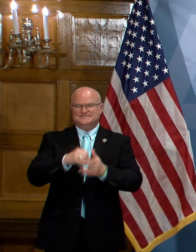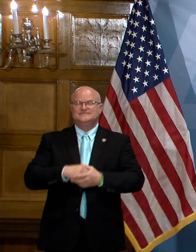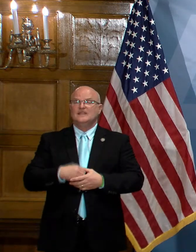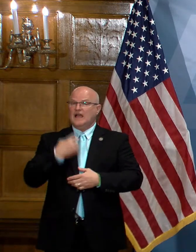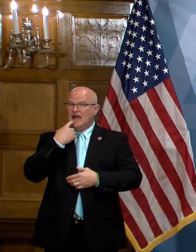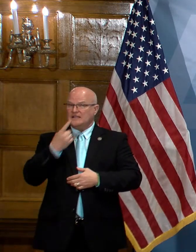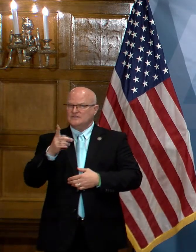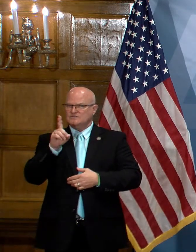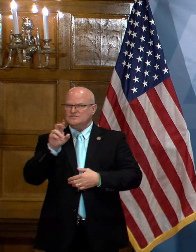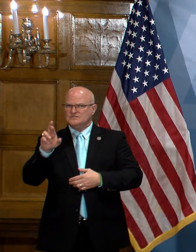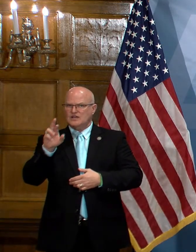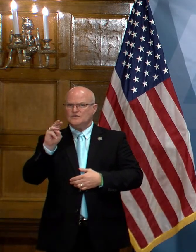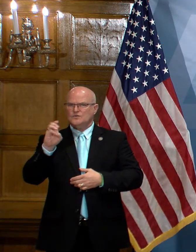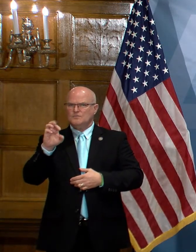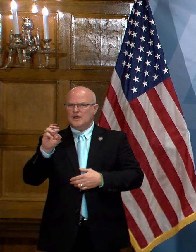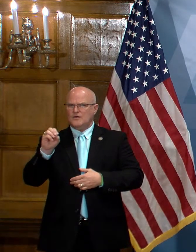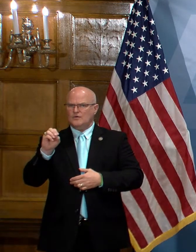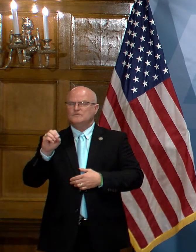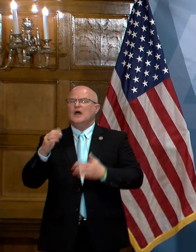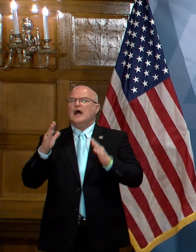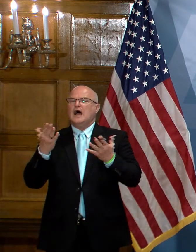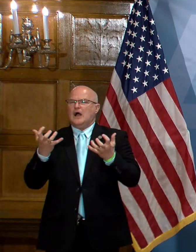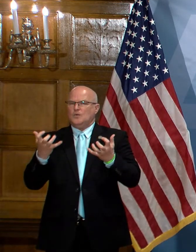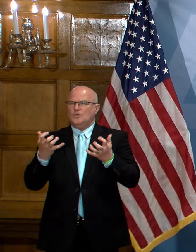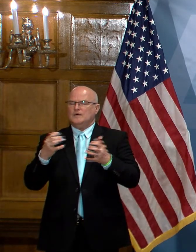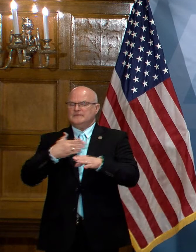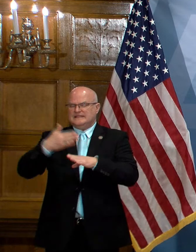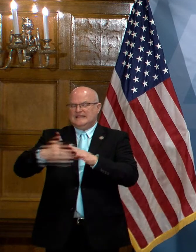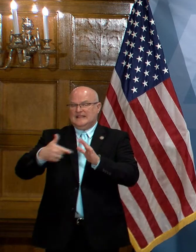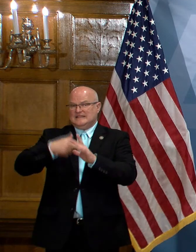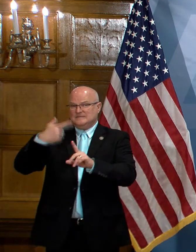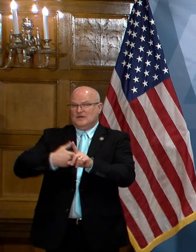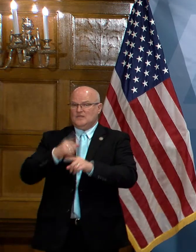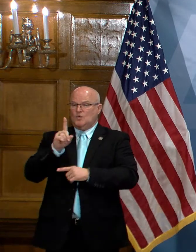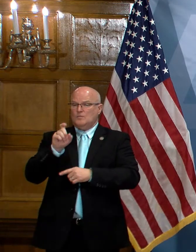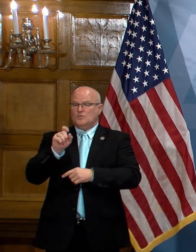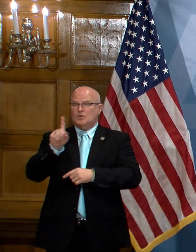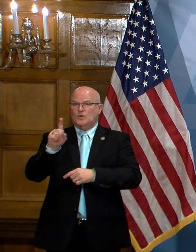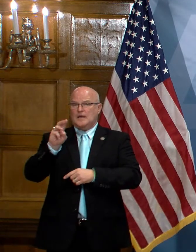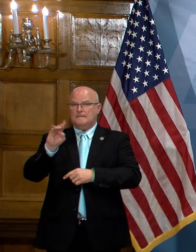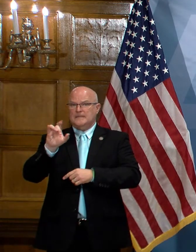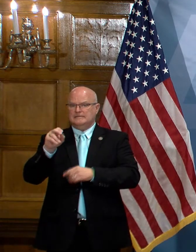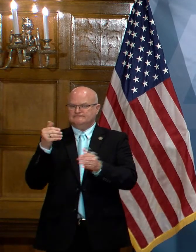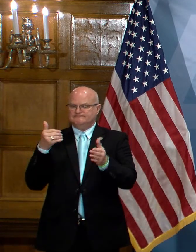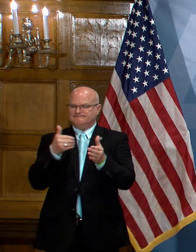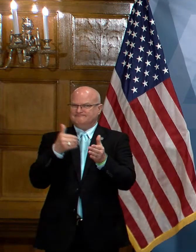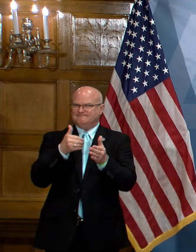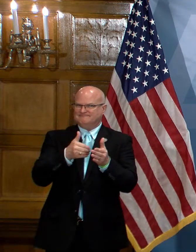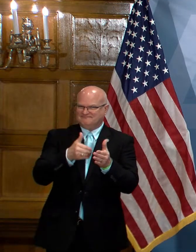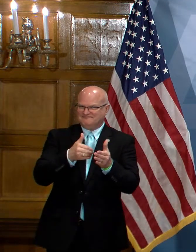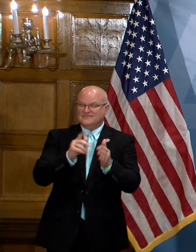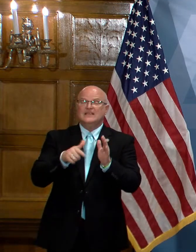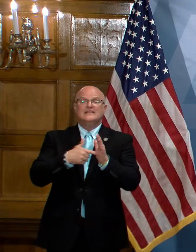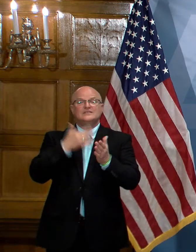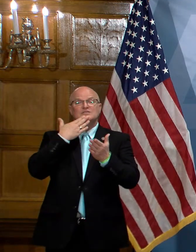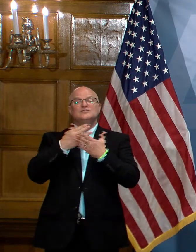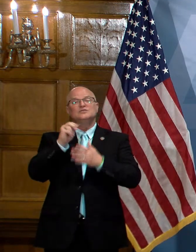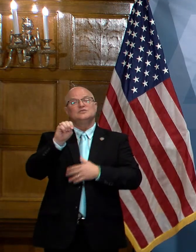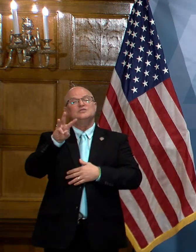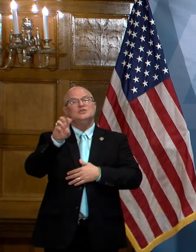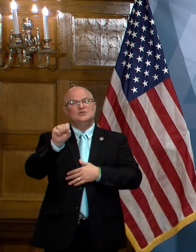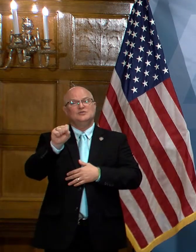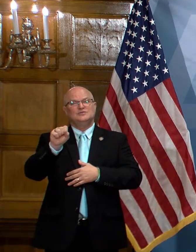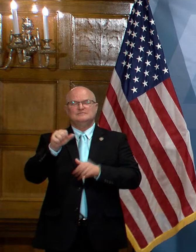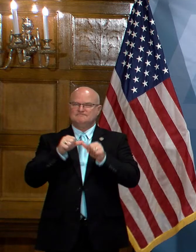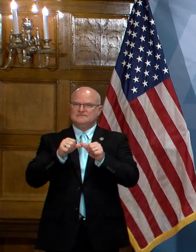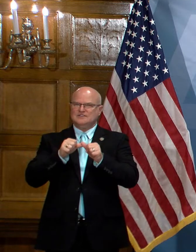Dr. Romero that I had a goal by the end of this month to be at 1.1 million, so we're getting closer. And so this is good news. We want to